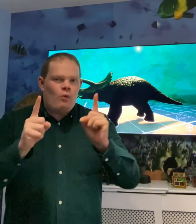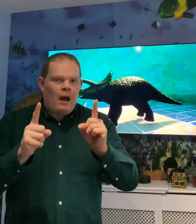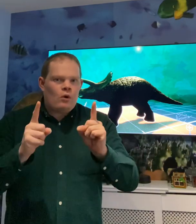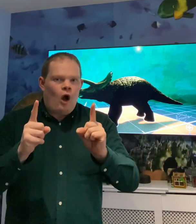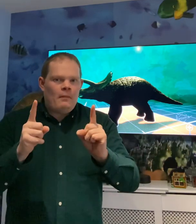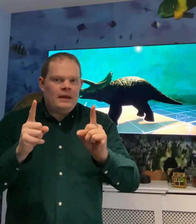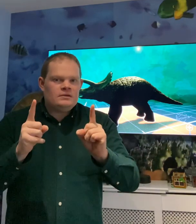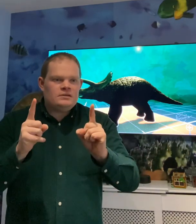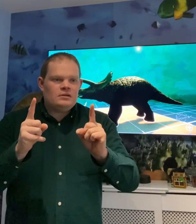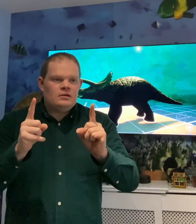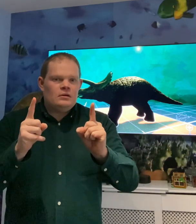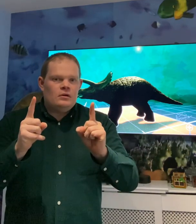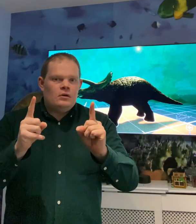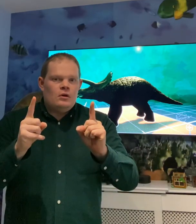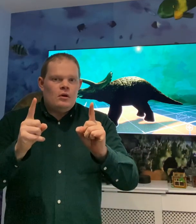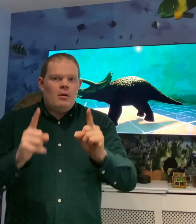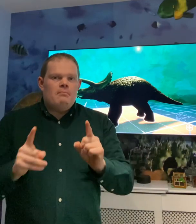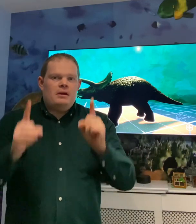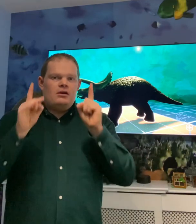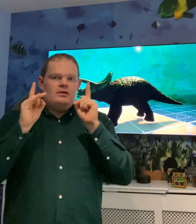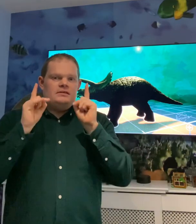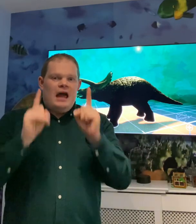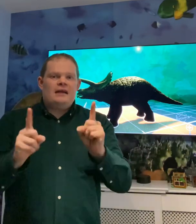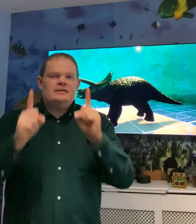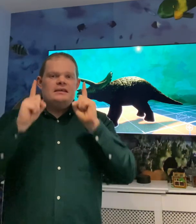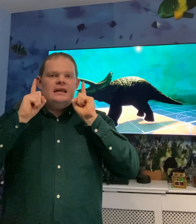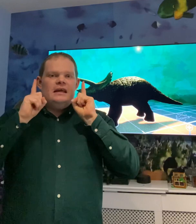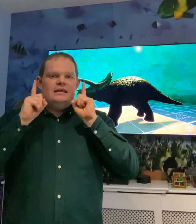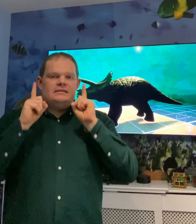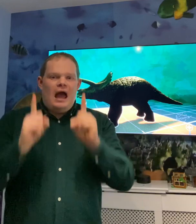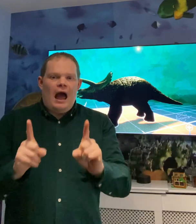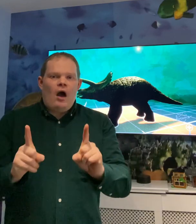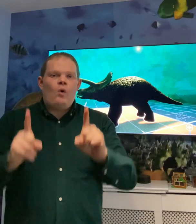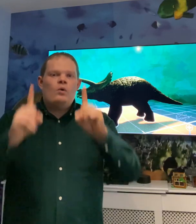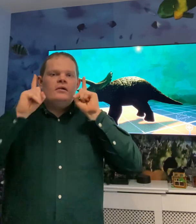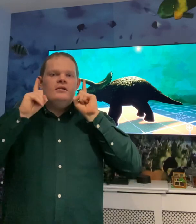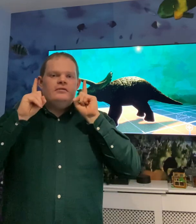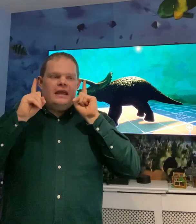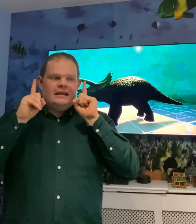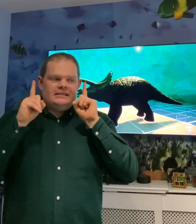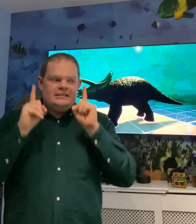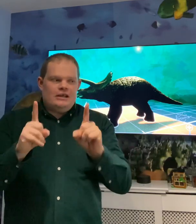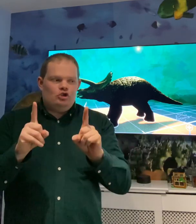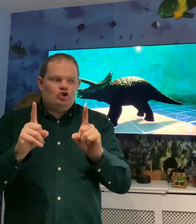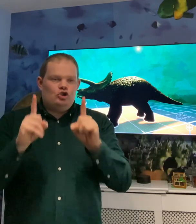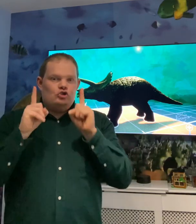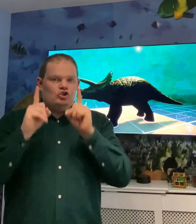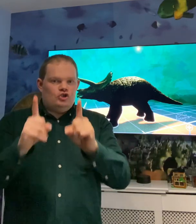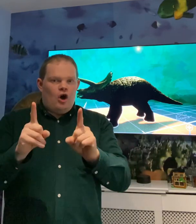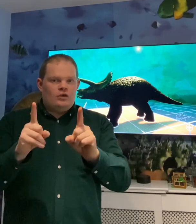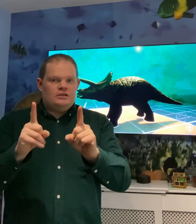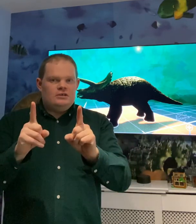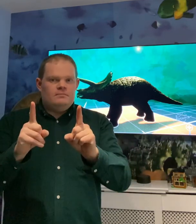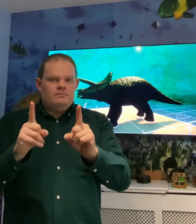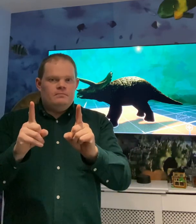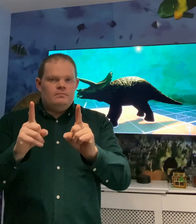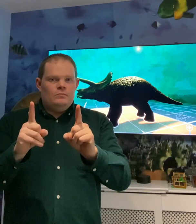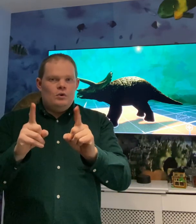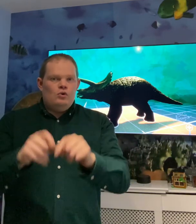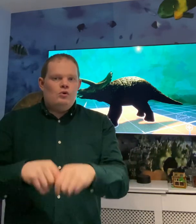about comets, because that is how the extinction started. Not